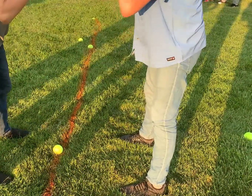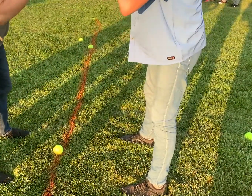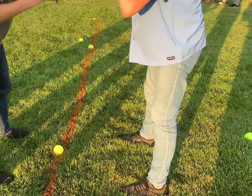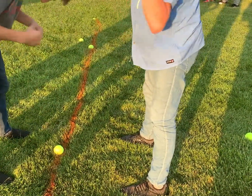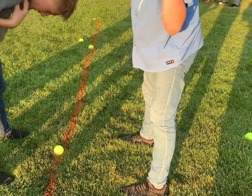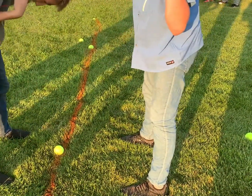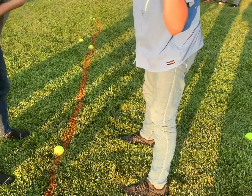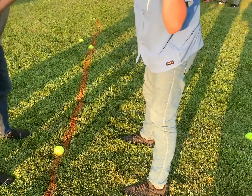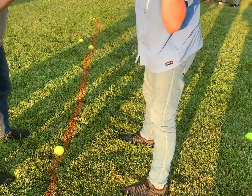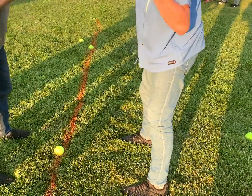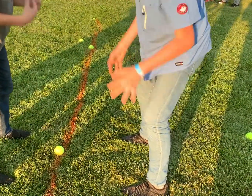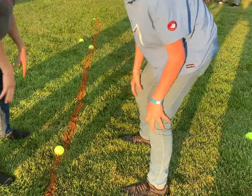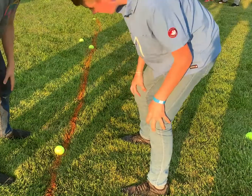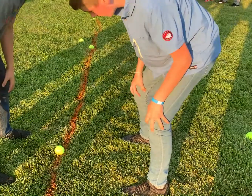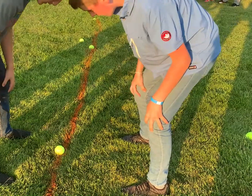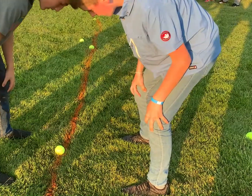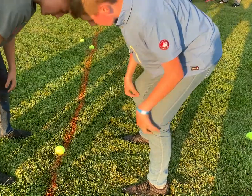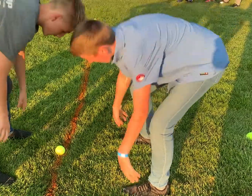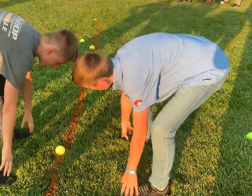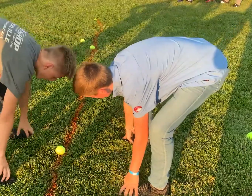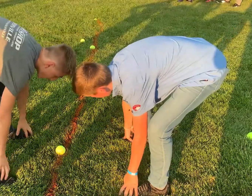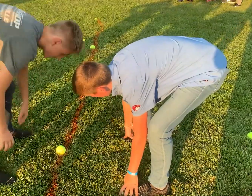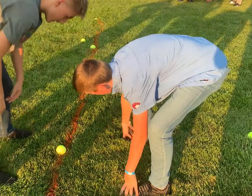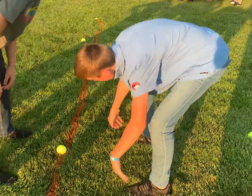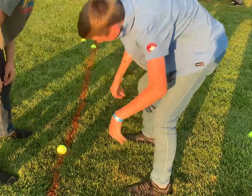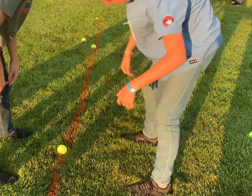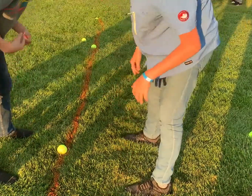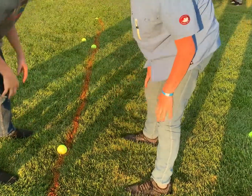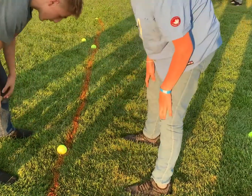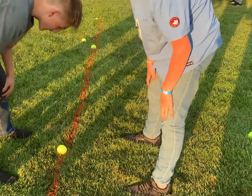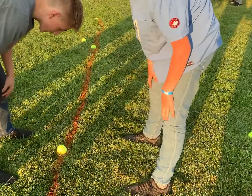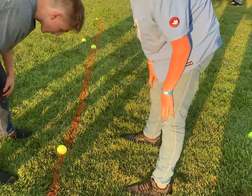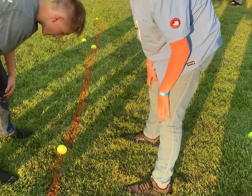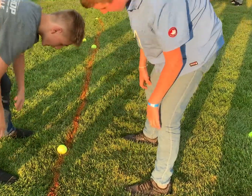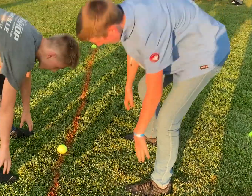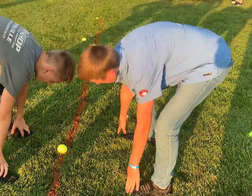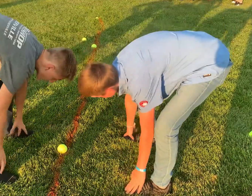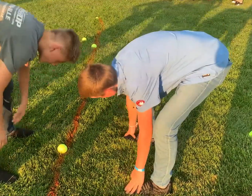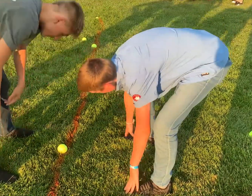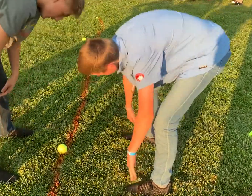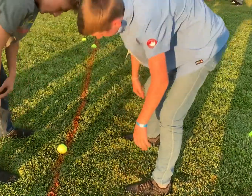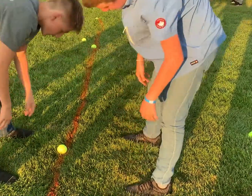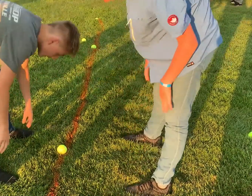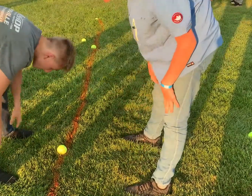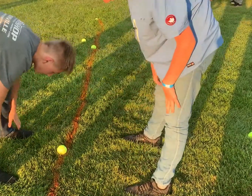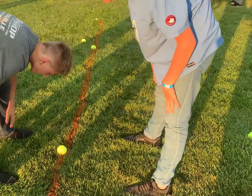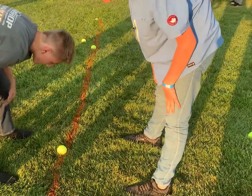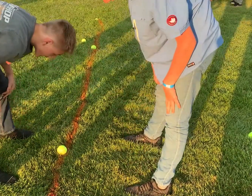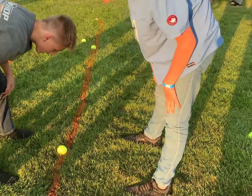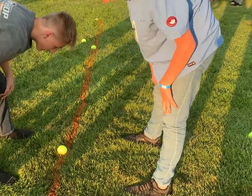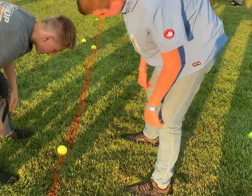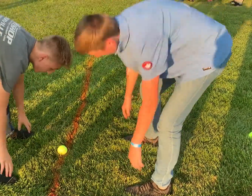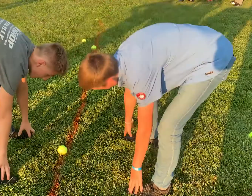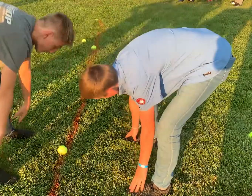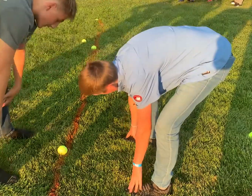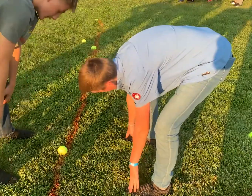Shoulders. Knees. Toes. Knees. Toes. Knees. Toes.